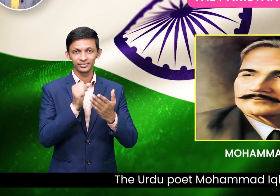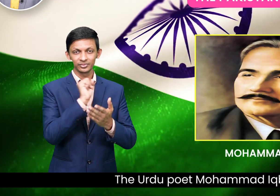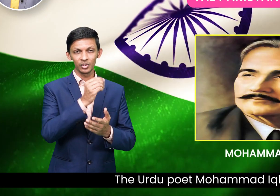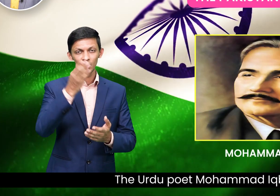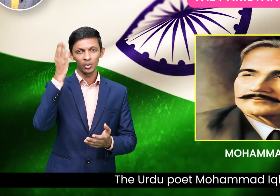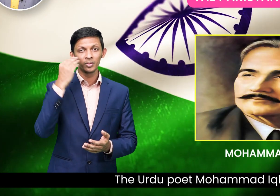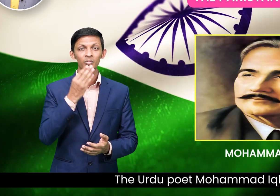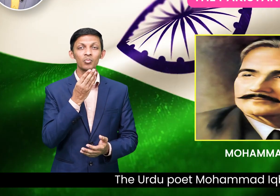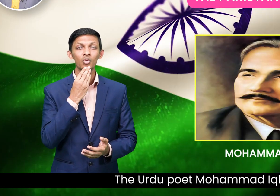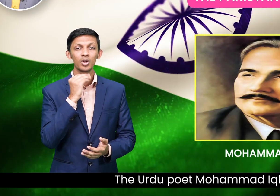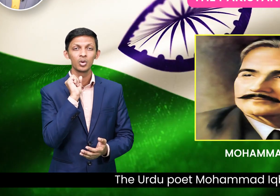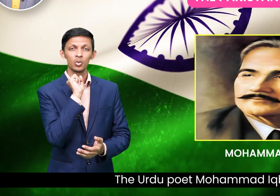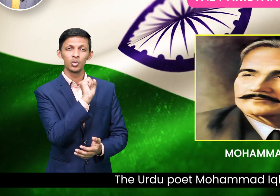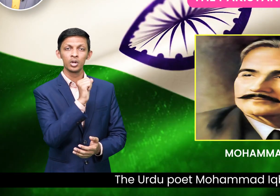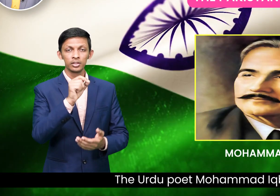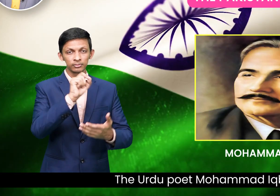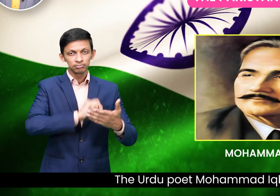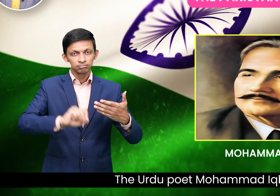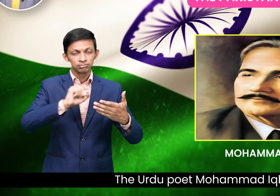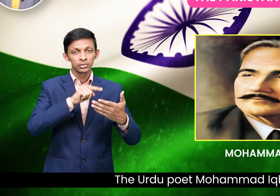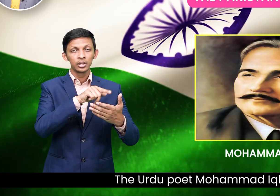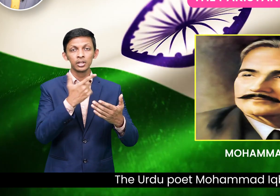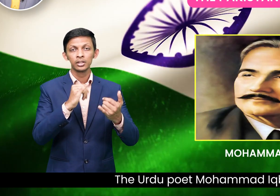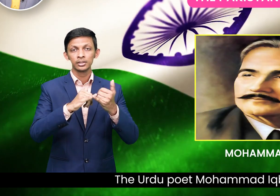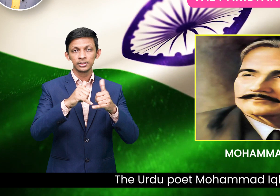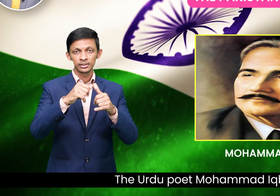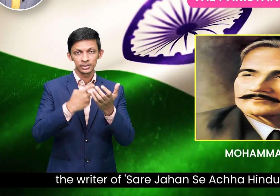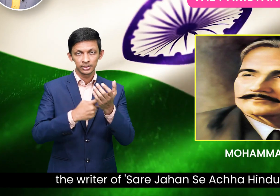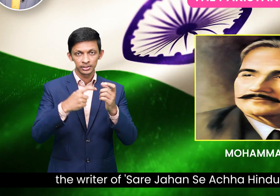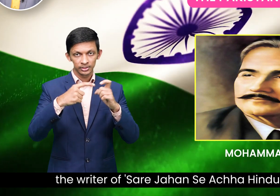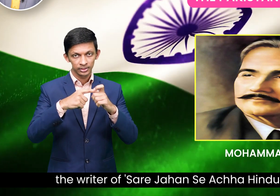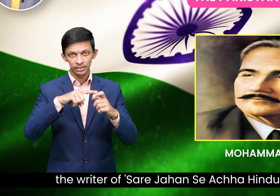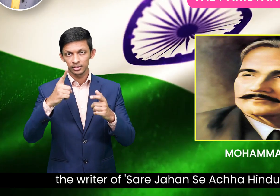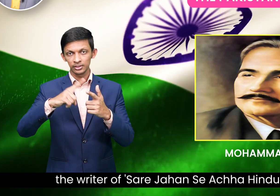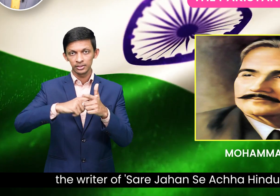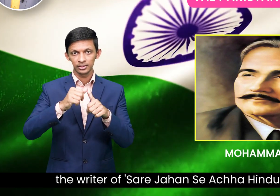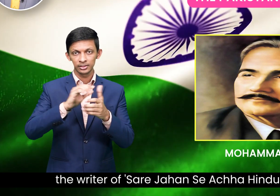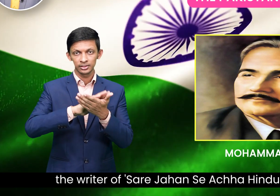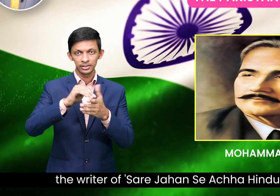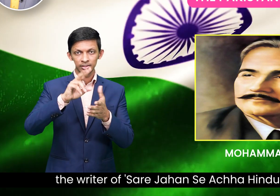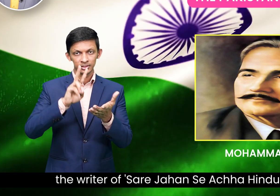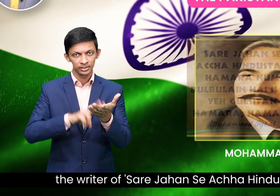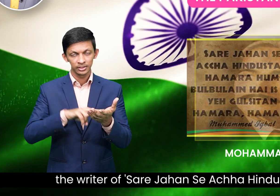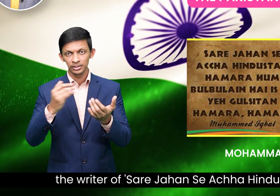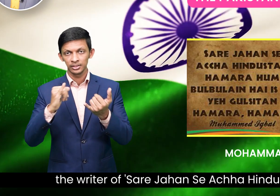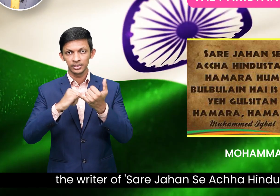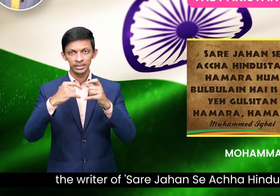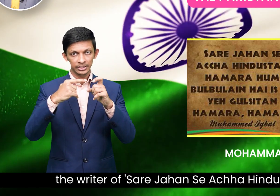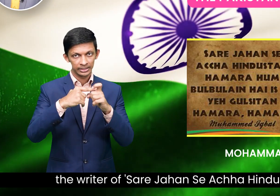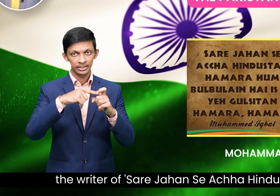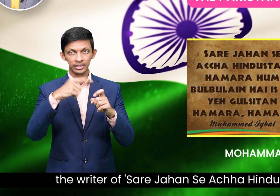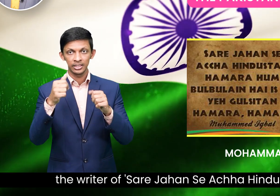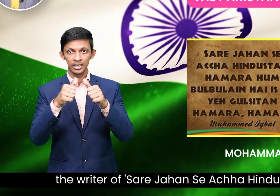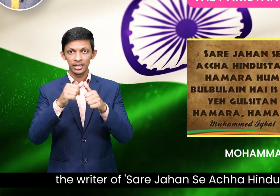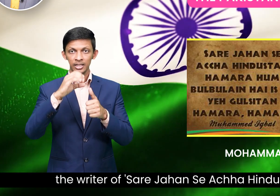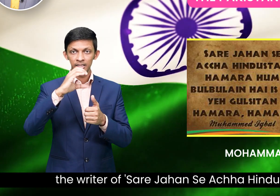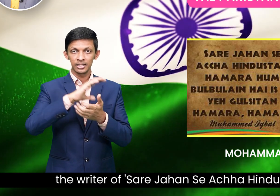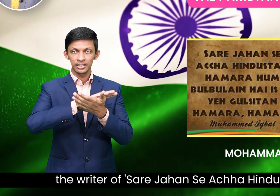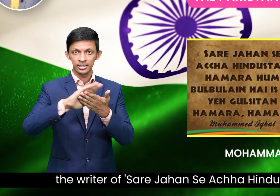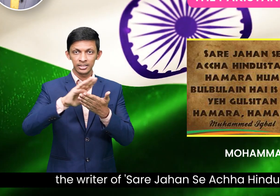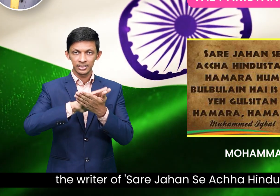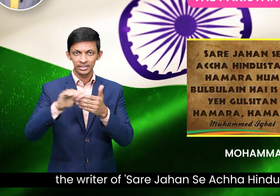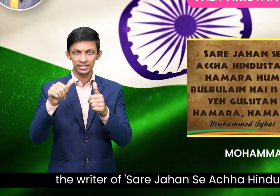The Urdu poet Muhammad Iqbal, the writer of Sare Jahan Se